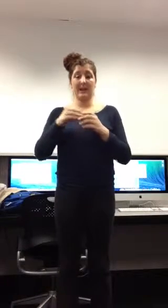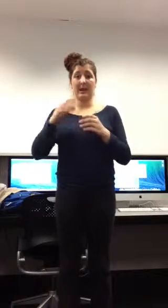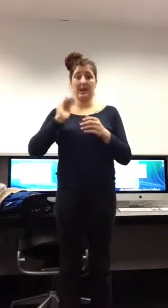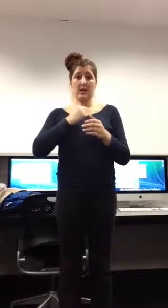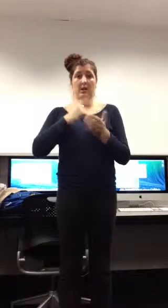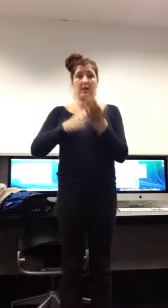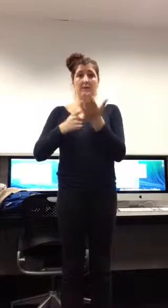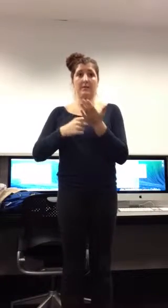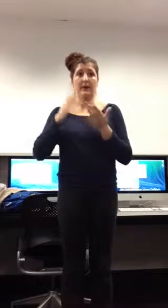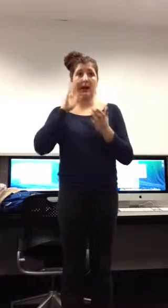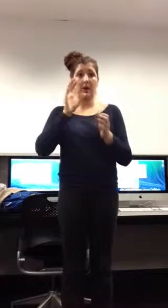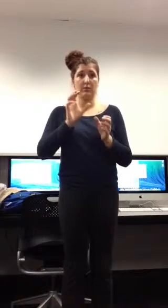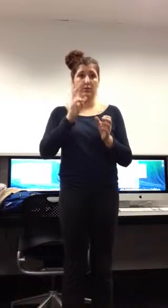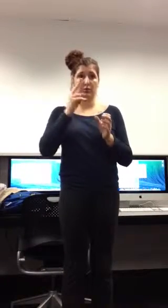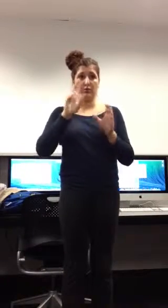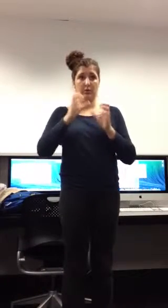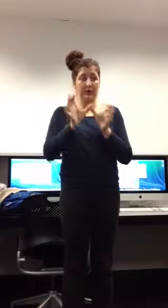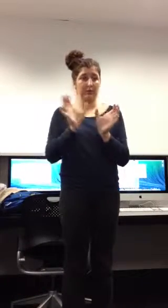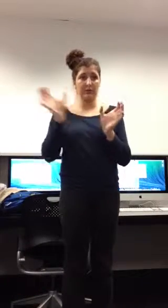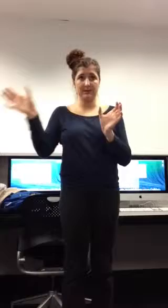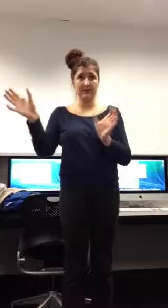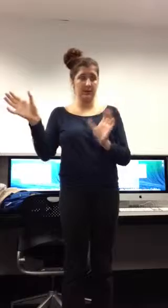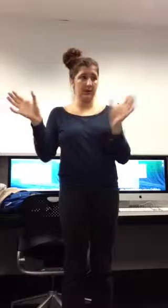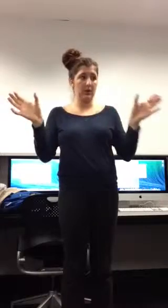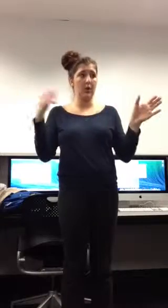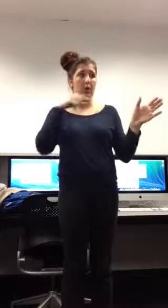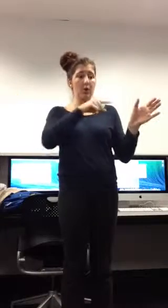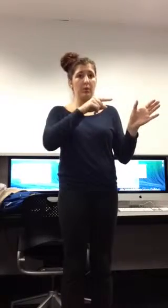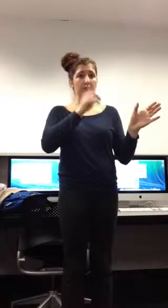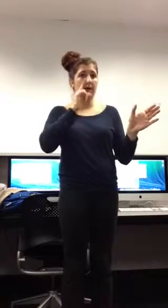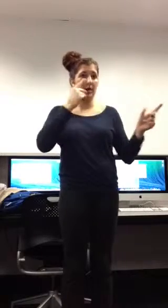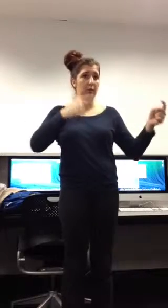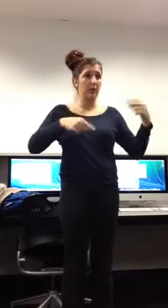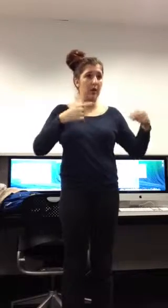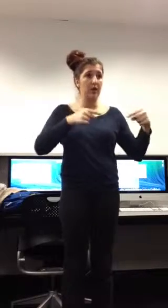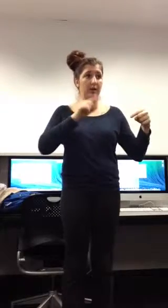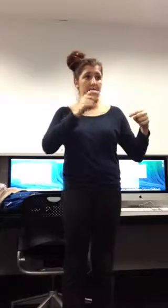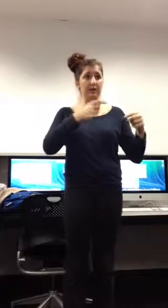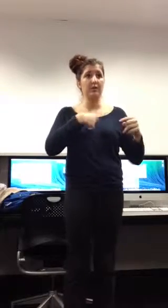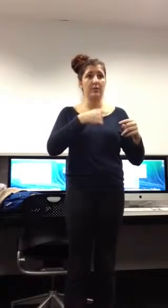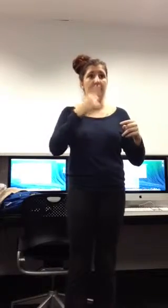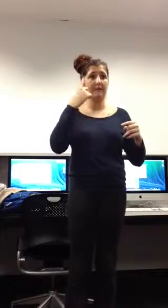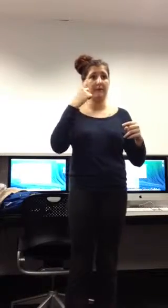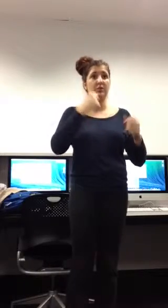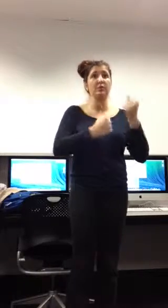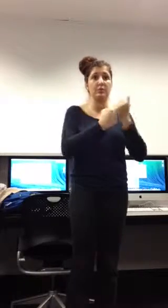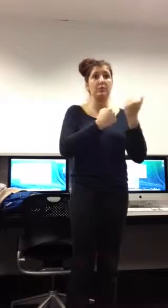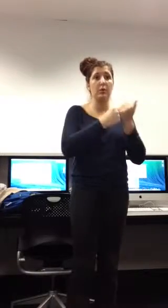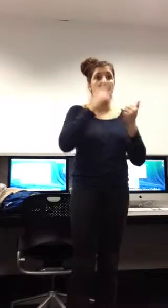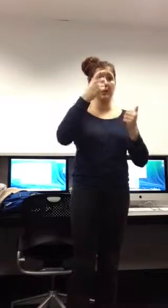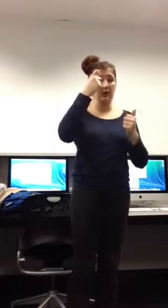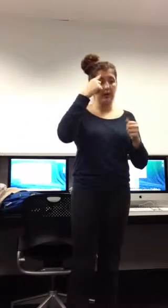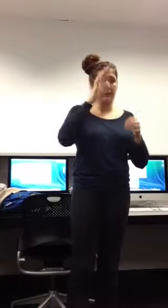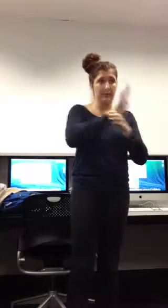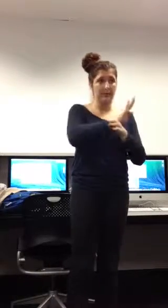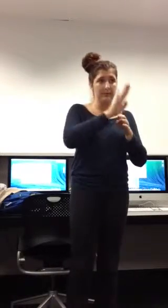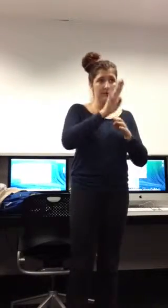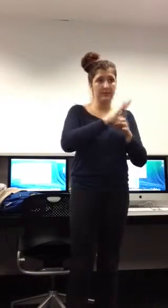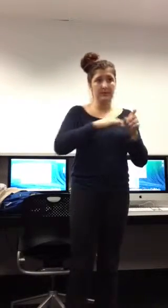two sides. One side will argue for government regulation of business in the 90s,